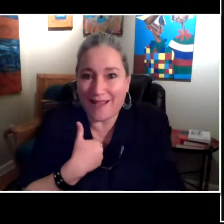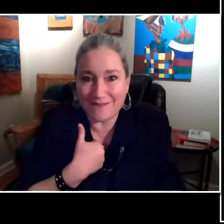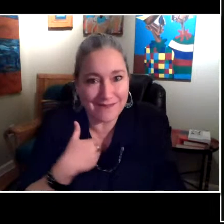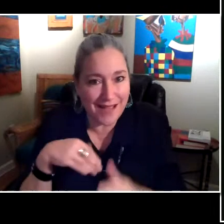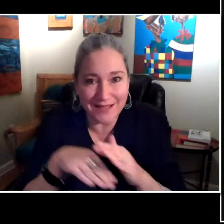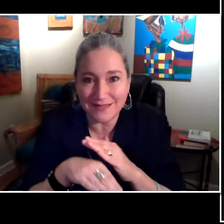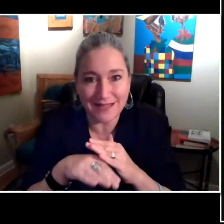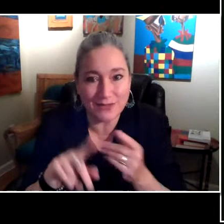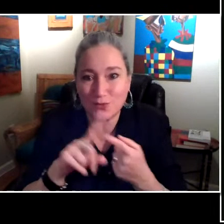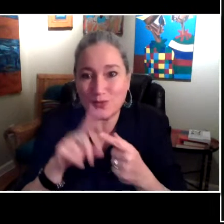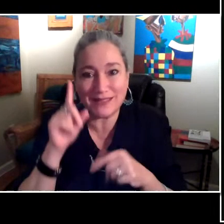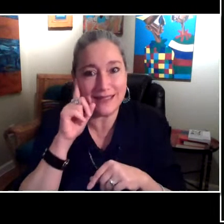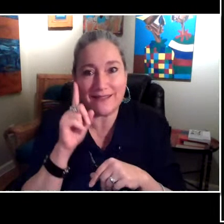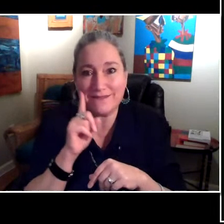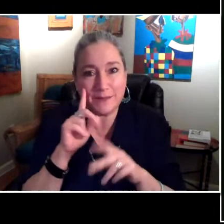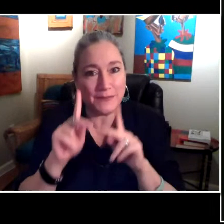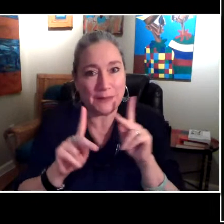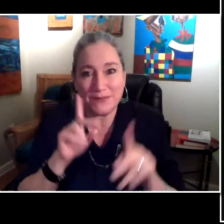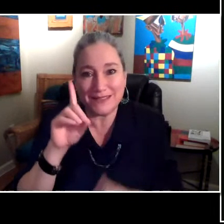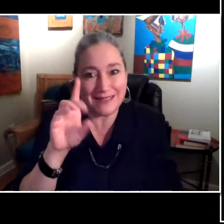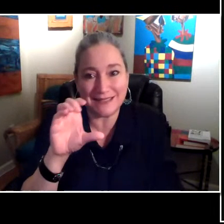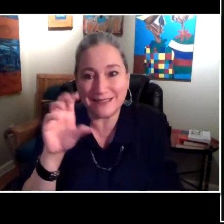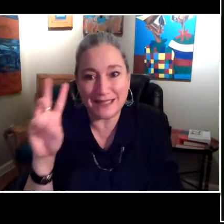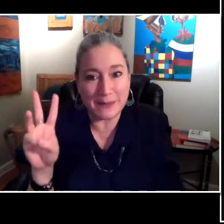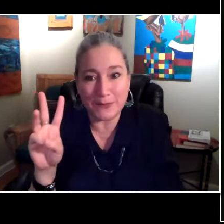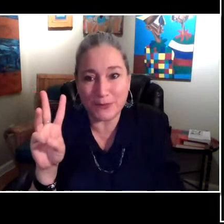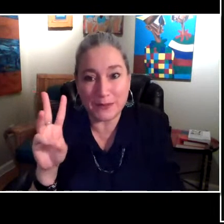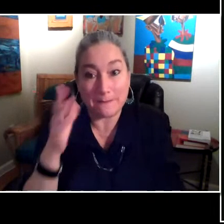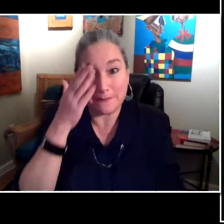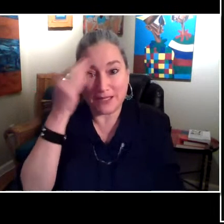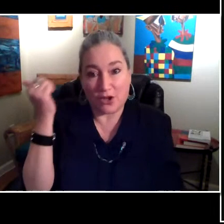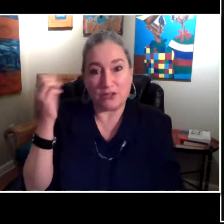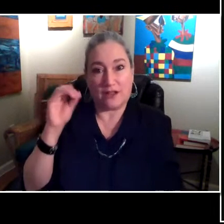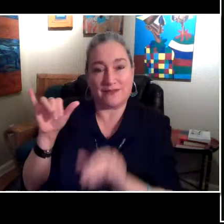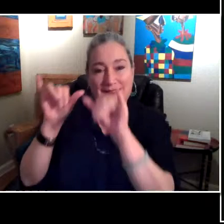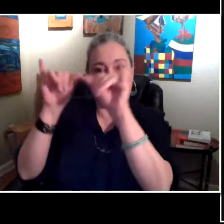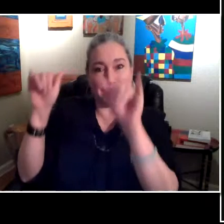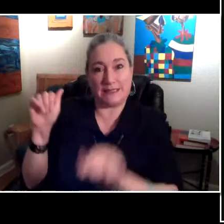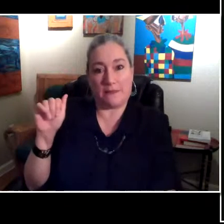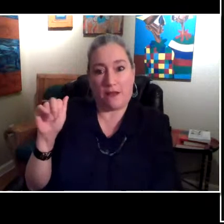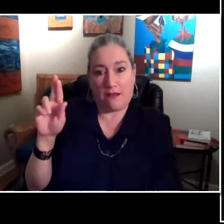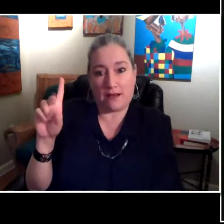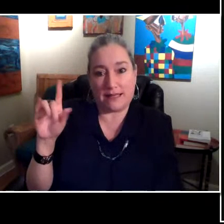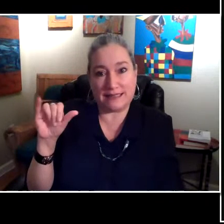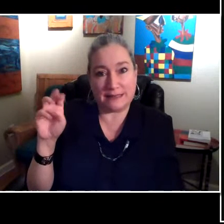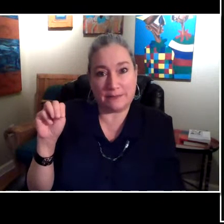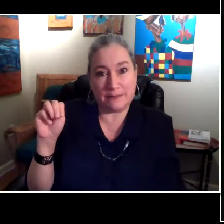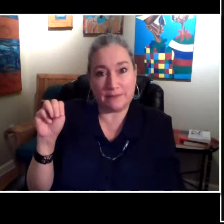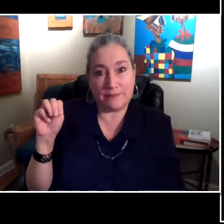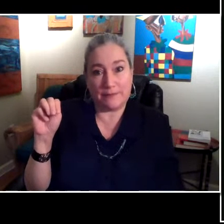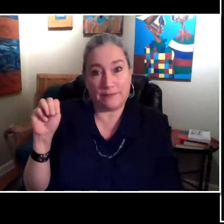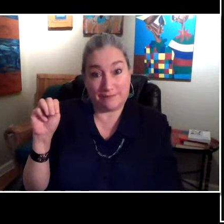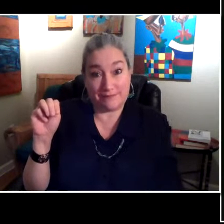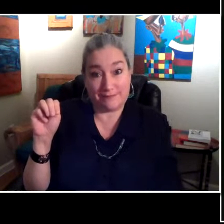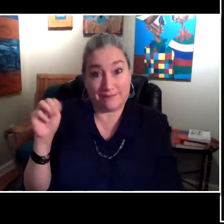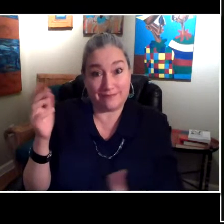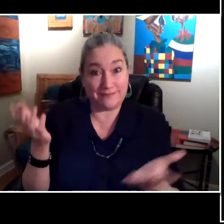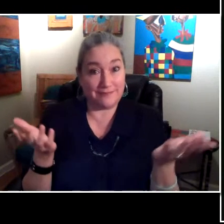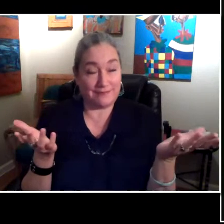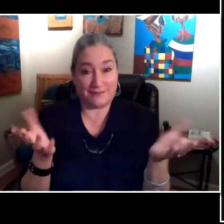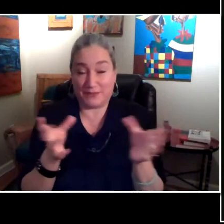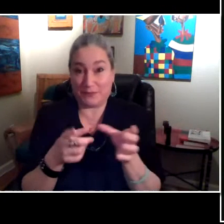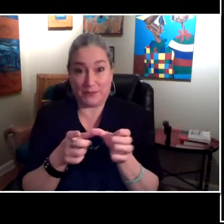navigating the journey of a deaf child. And unfortunately, hearing families do not have access to deaf people's